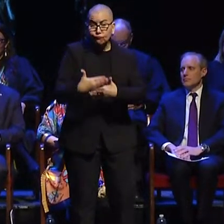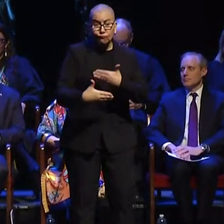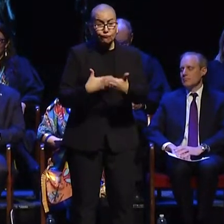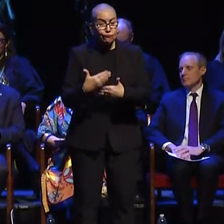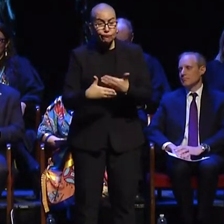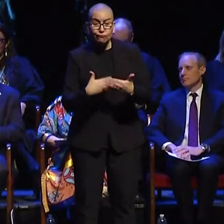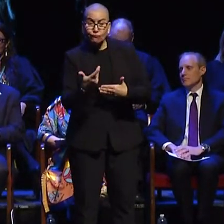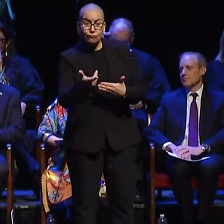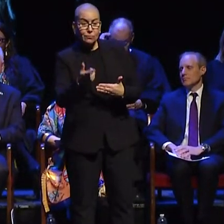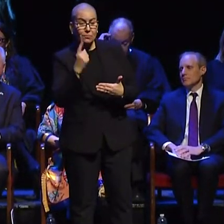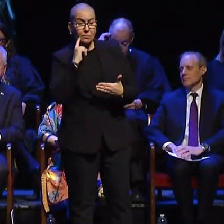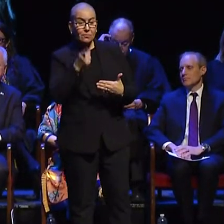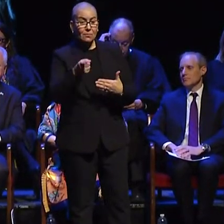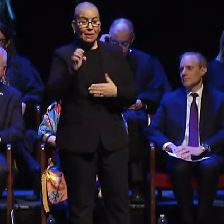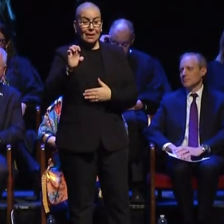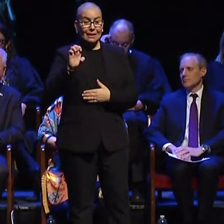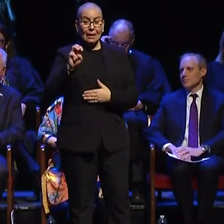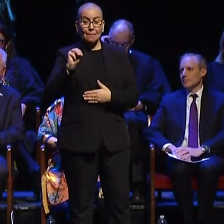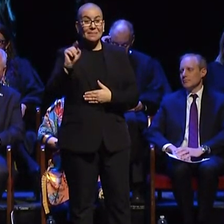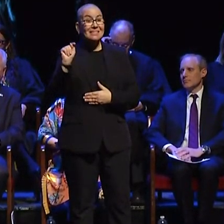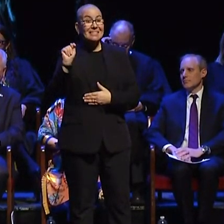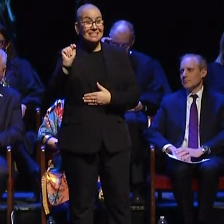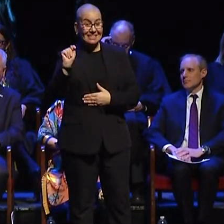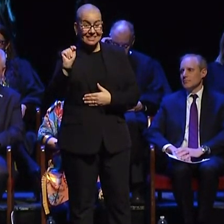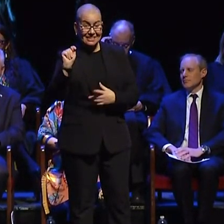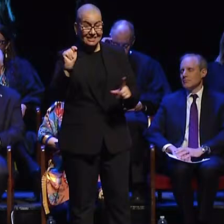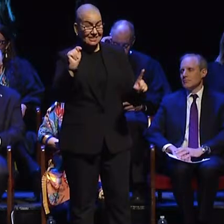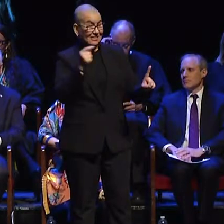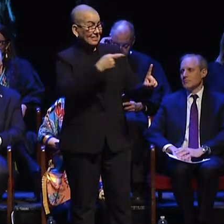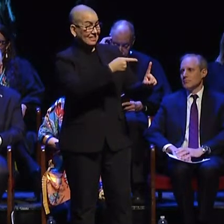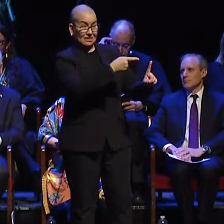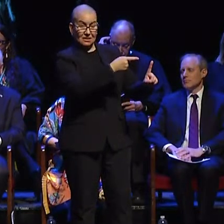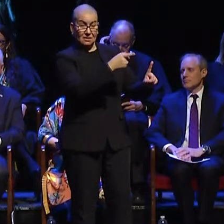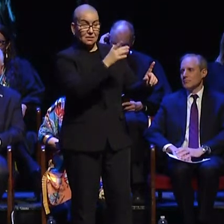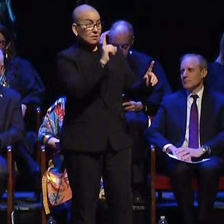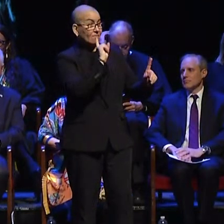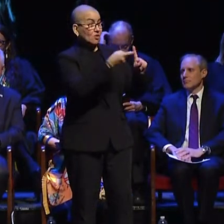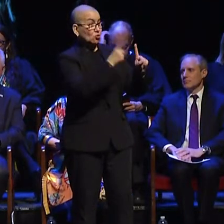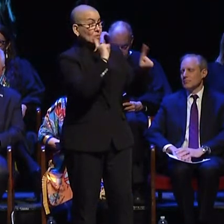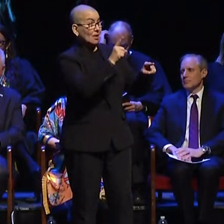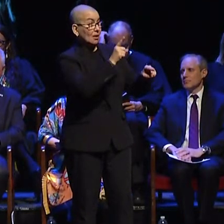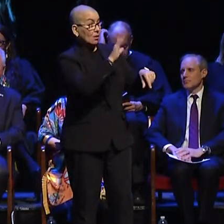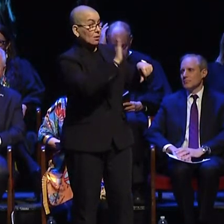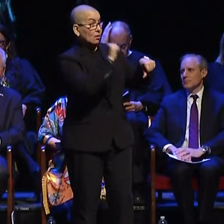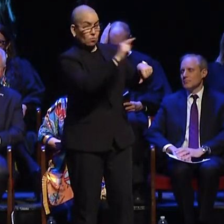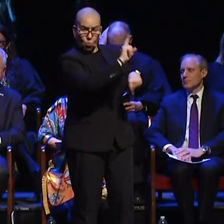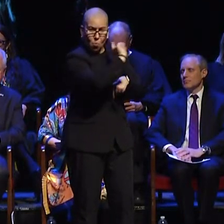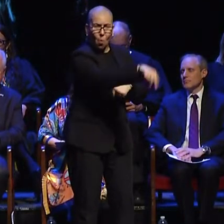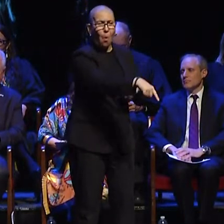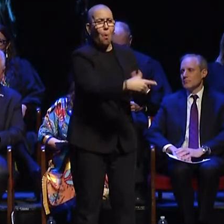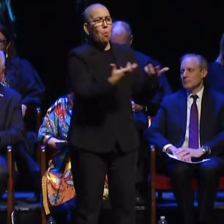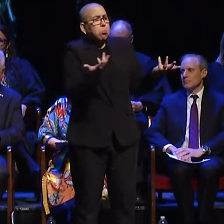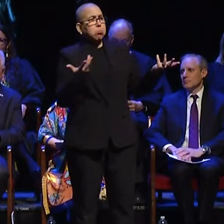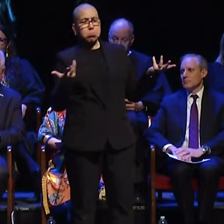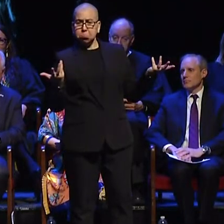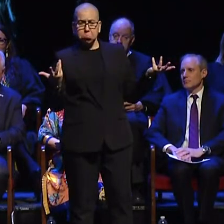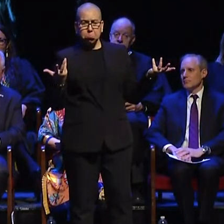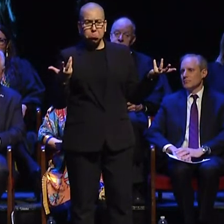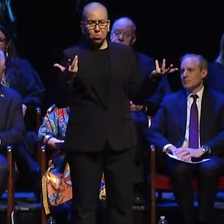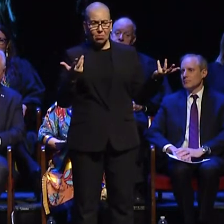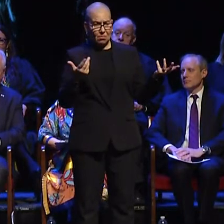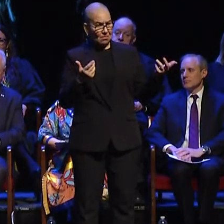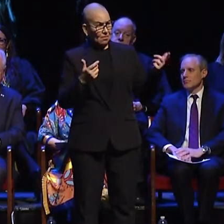the scene in time. And I'll tell you, if you've ever seen a first responder serve your family, I'm sure that will get you in touch with your